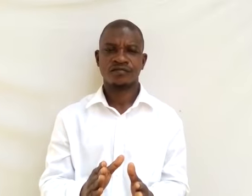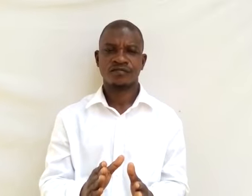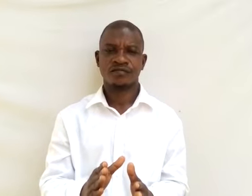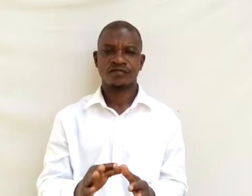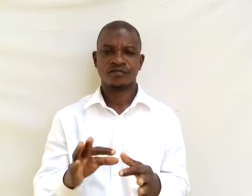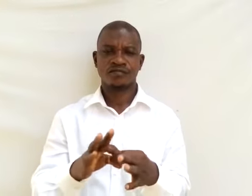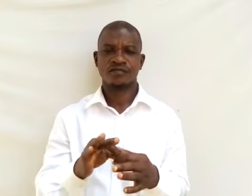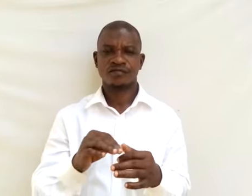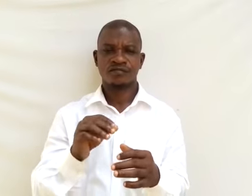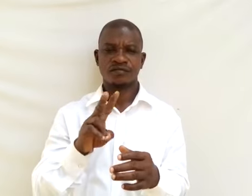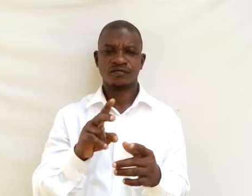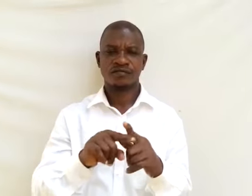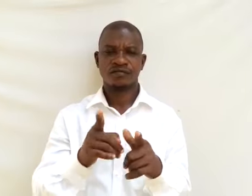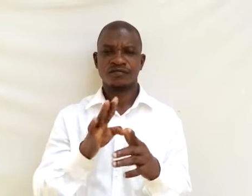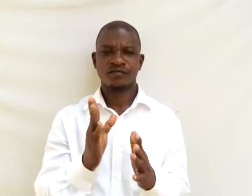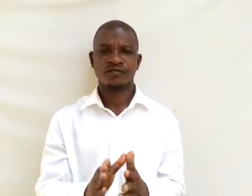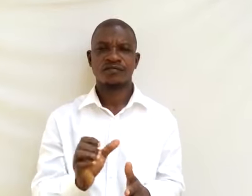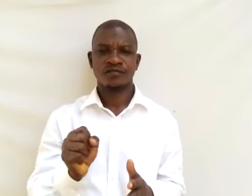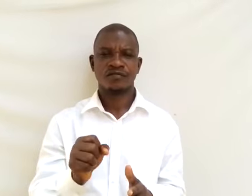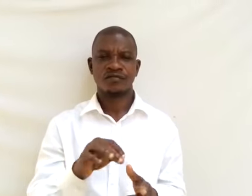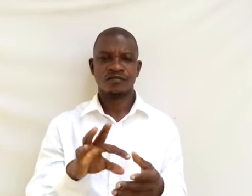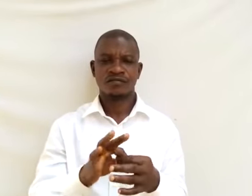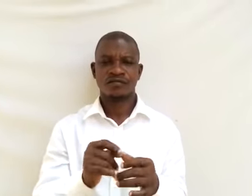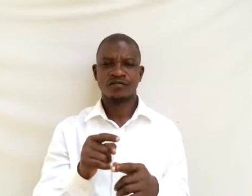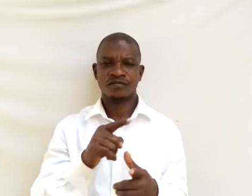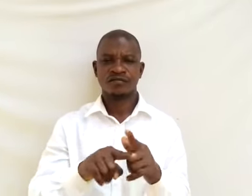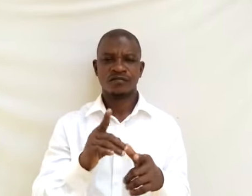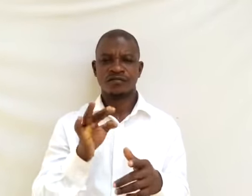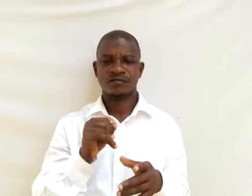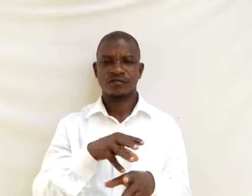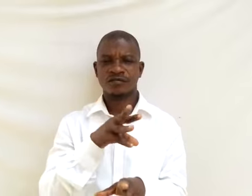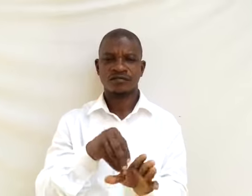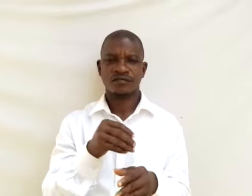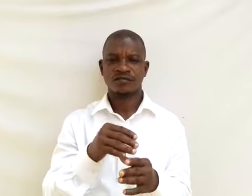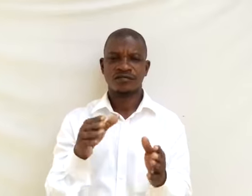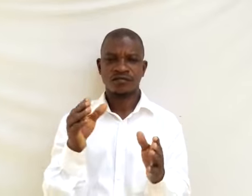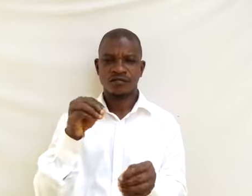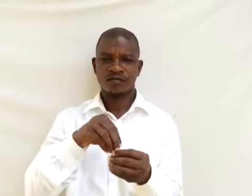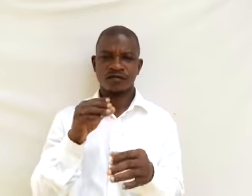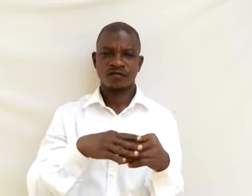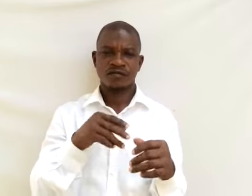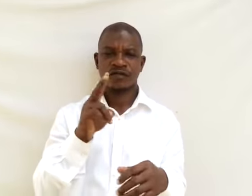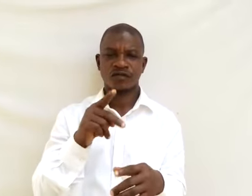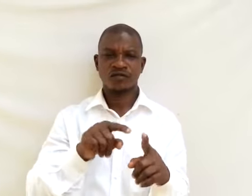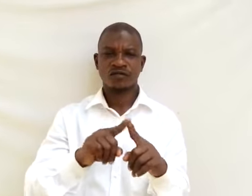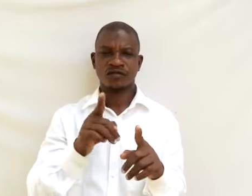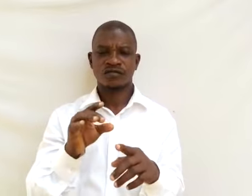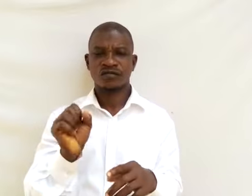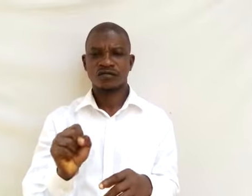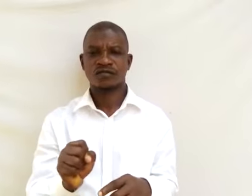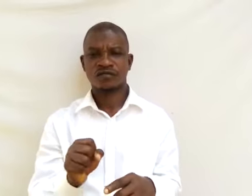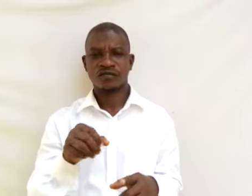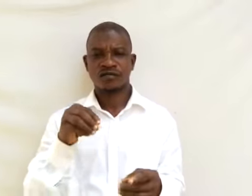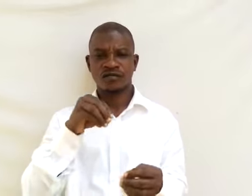Joint variation. Joint variation involves more than two variables. In most